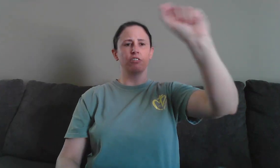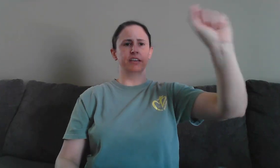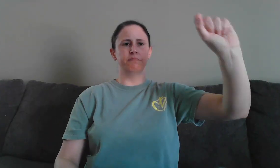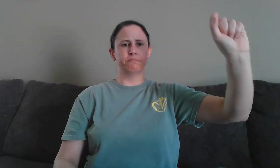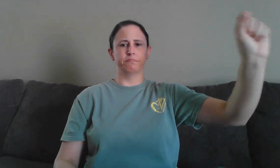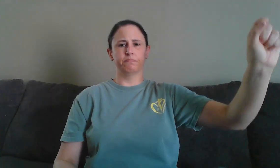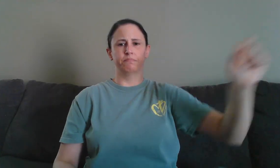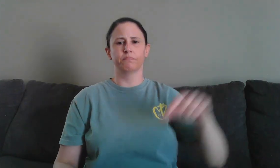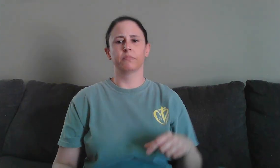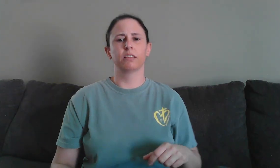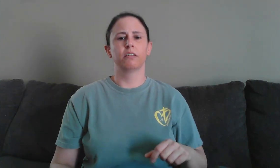it.